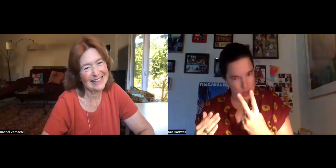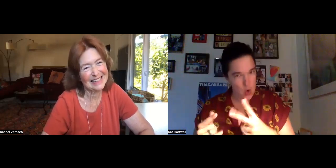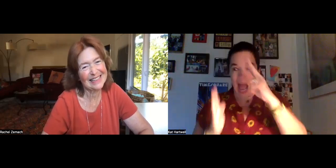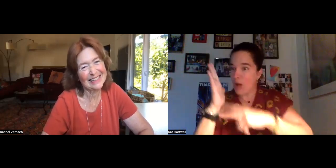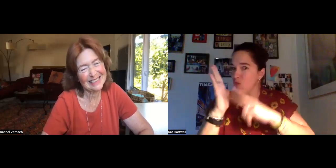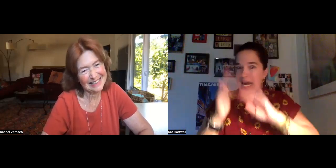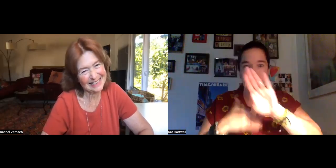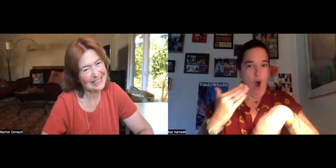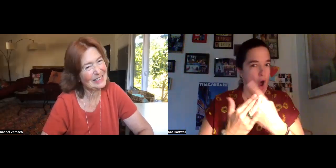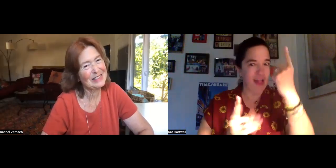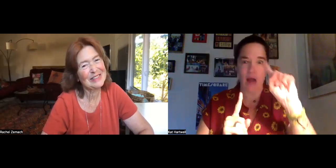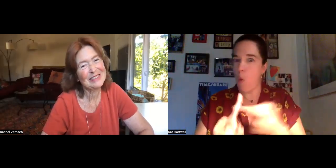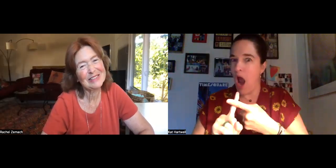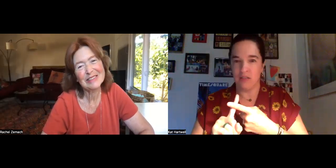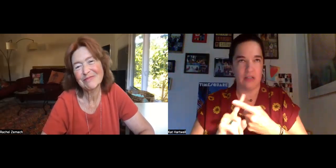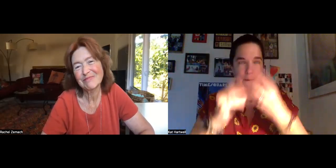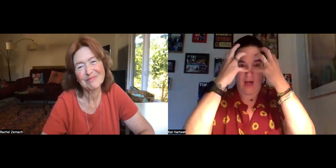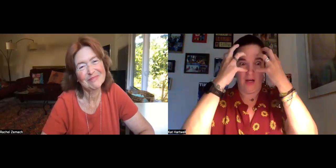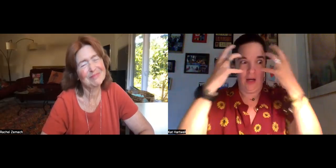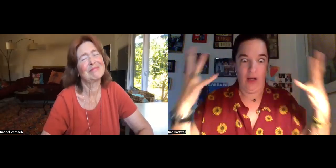two, not read all at once. Okay.